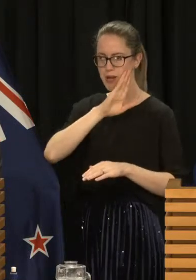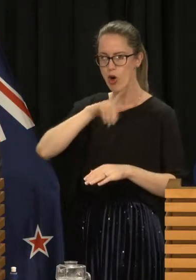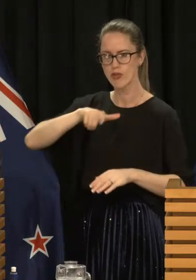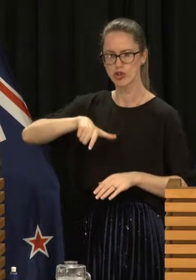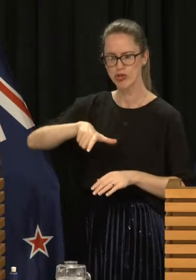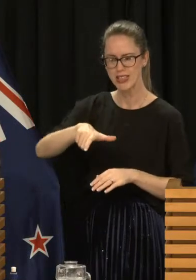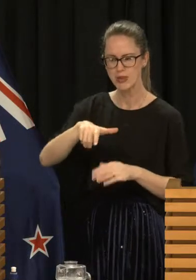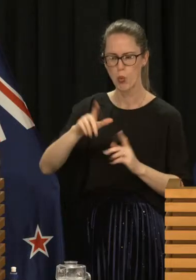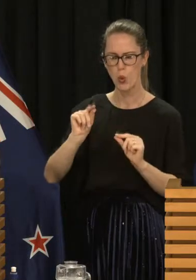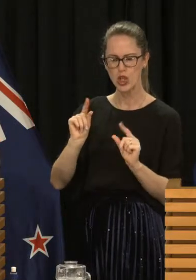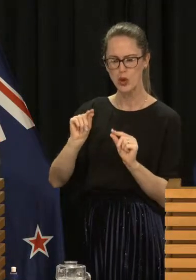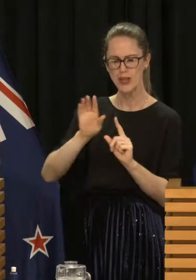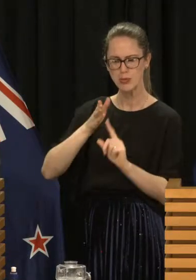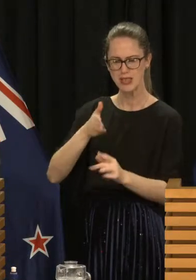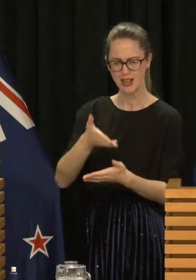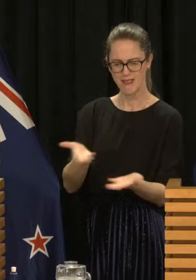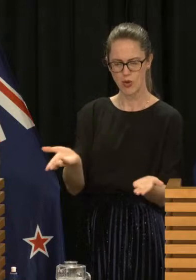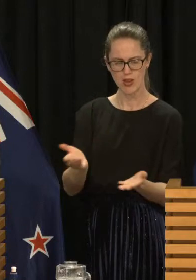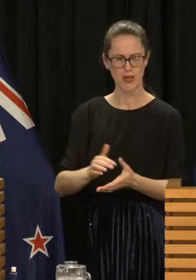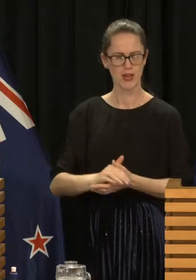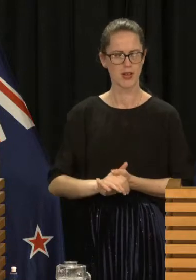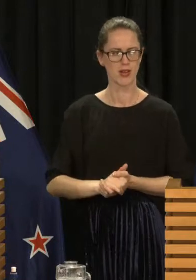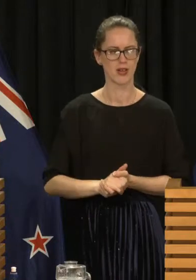What are you doing specifically for them?